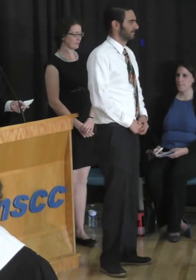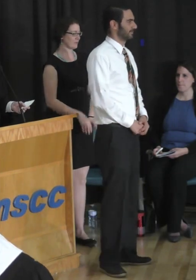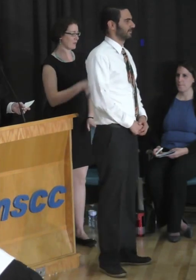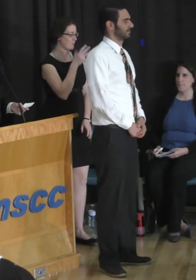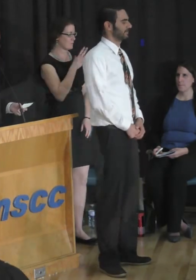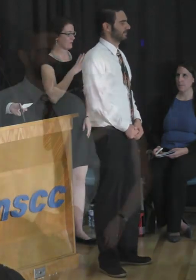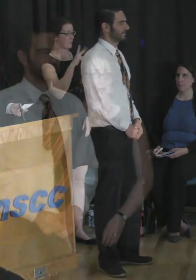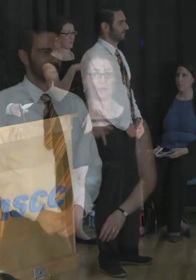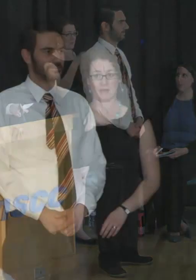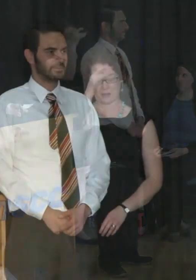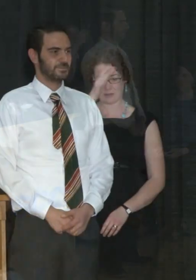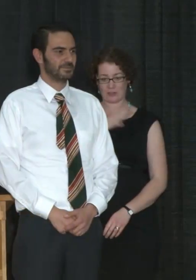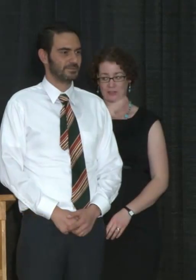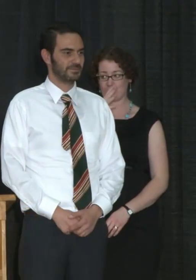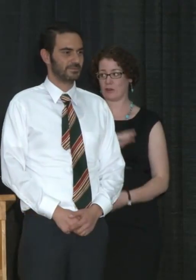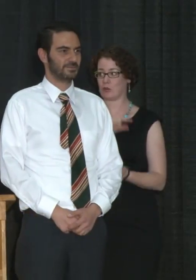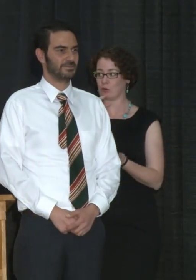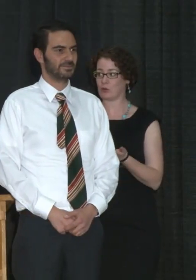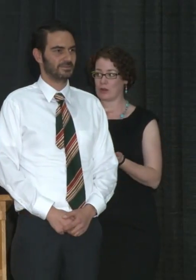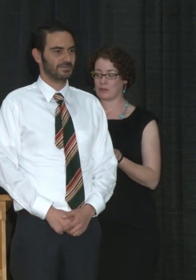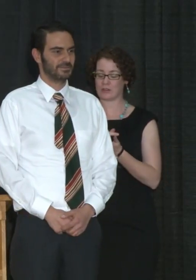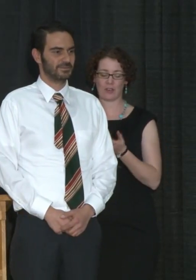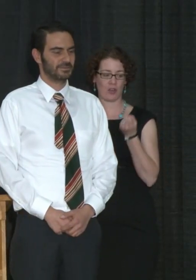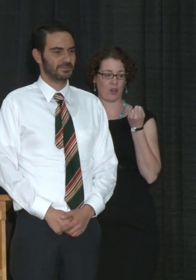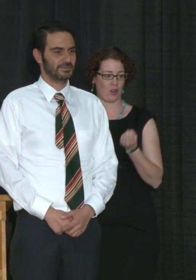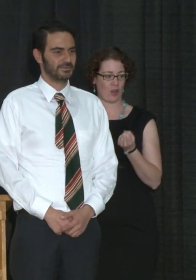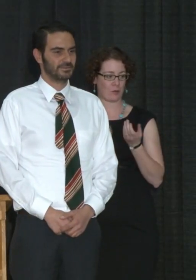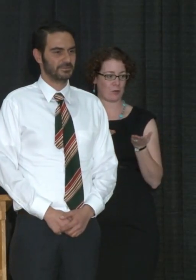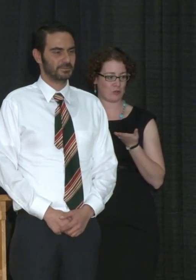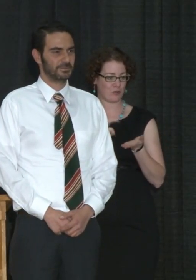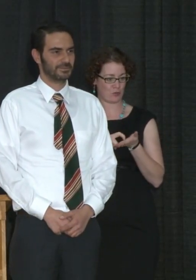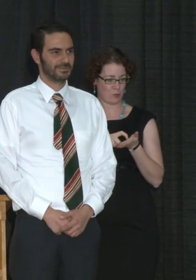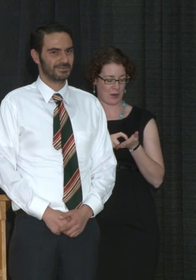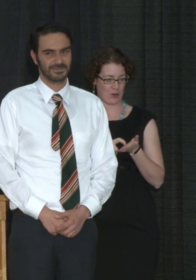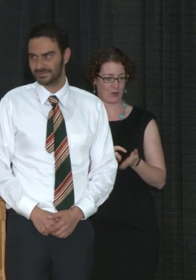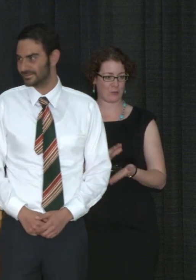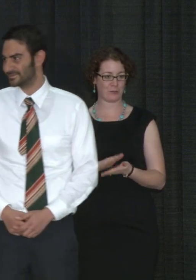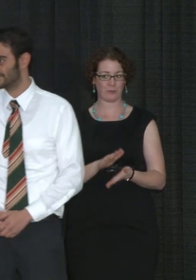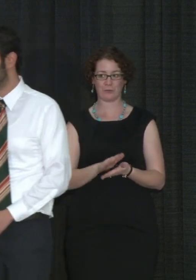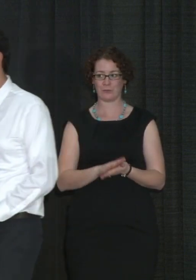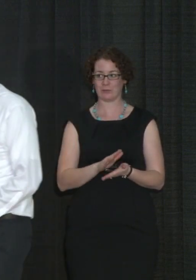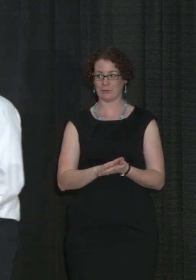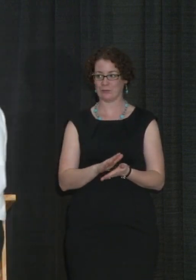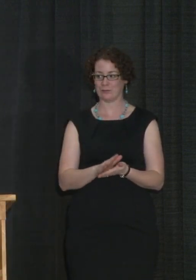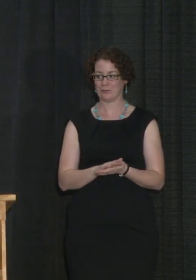Madam Vice President, ladies and gentlemen, the graduates in automotive service and repair.